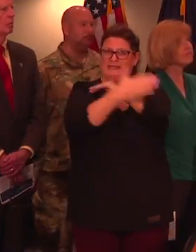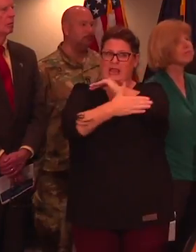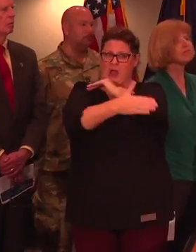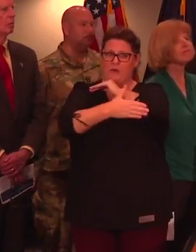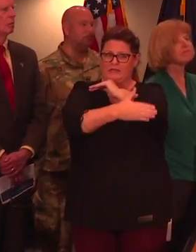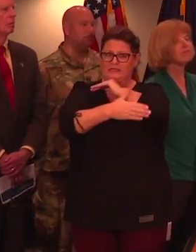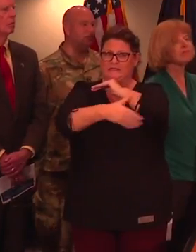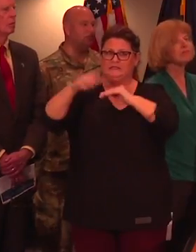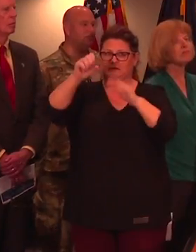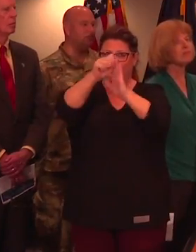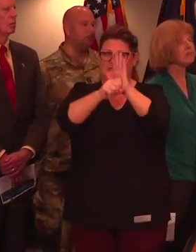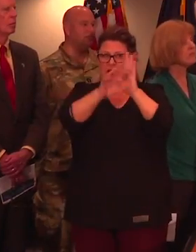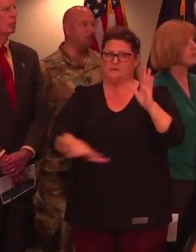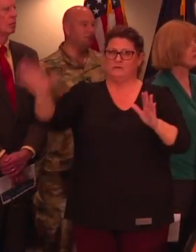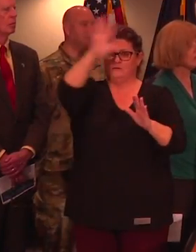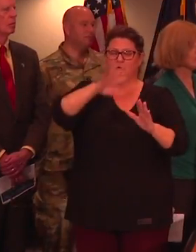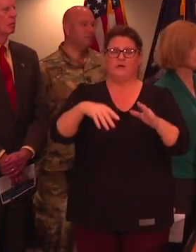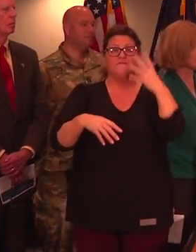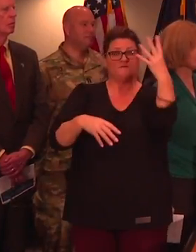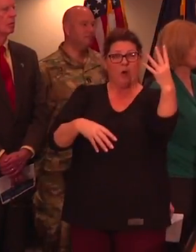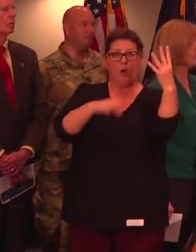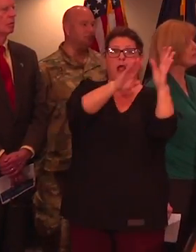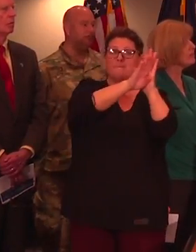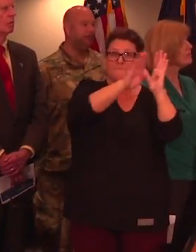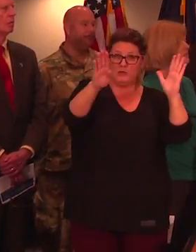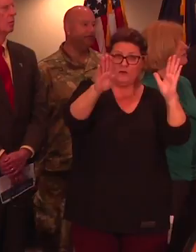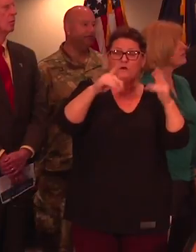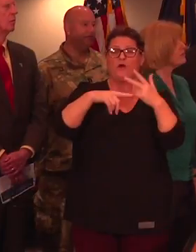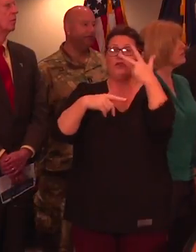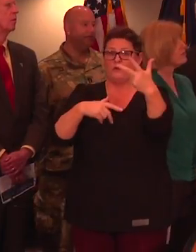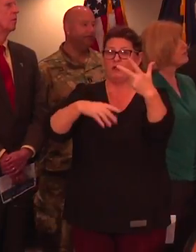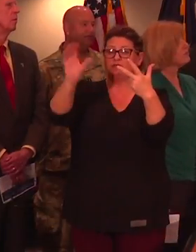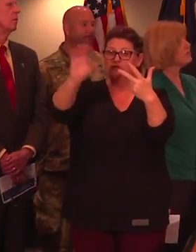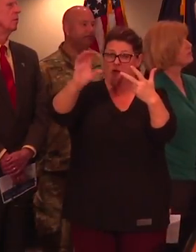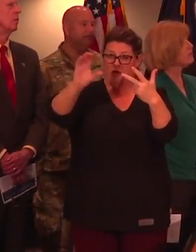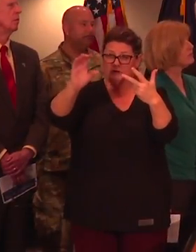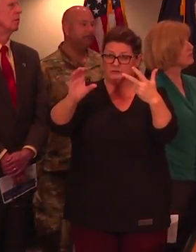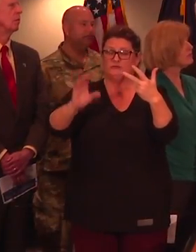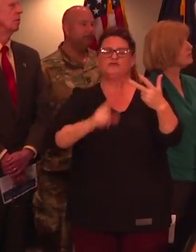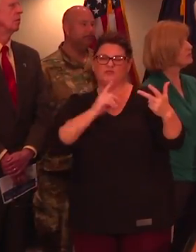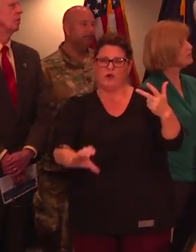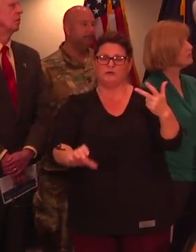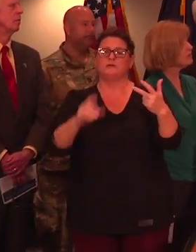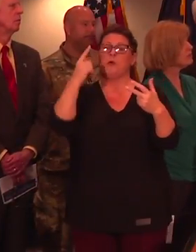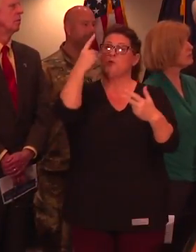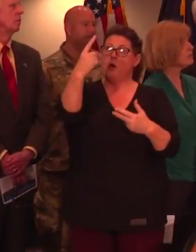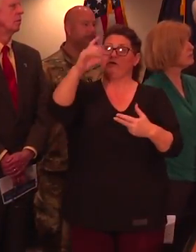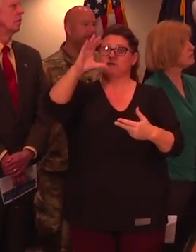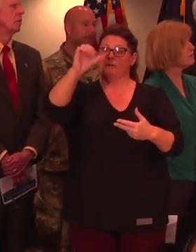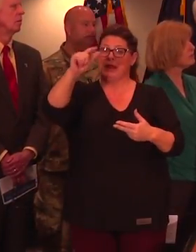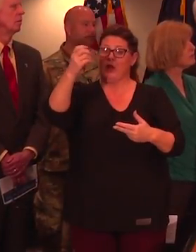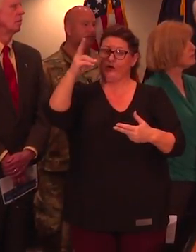state. This includes 4 from Beaufort, 3 from Charleston, 1 from Calhoun, 22